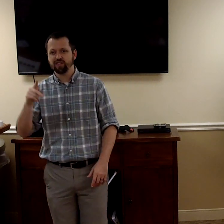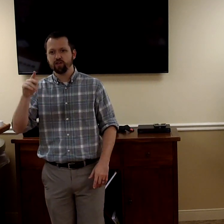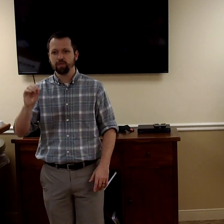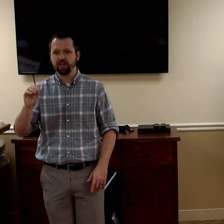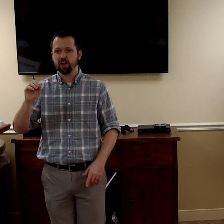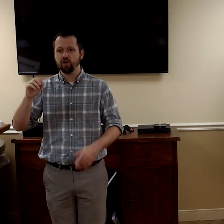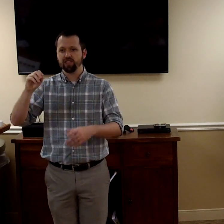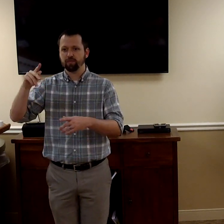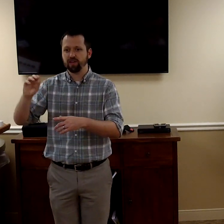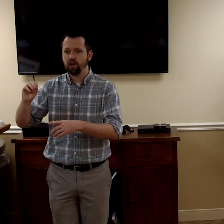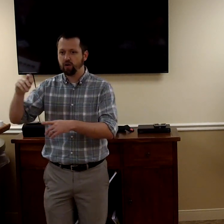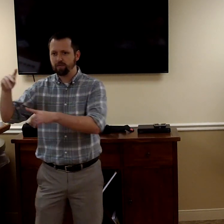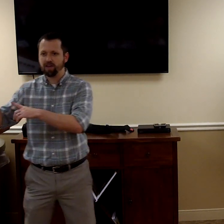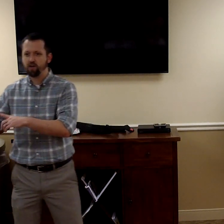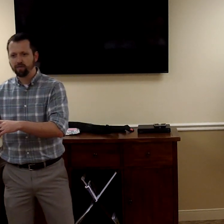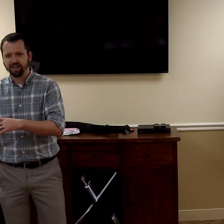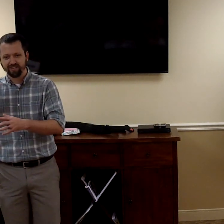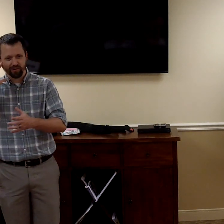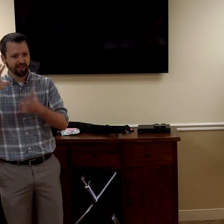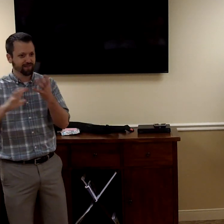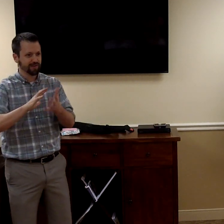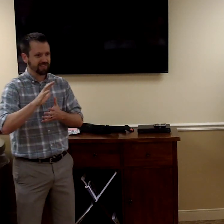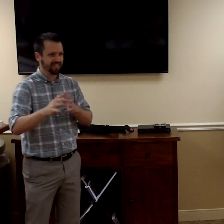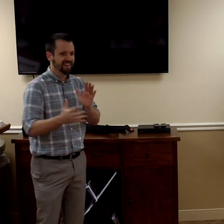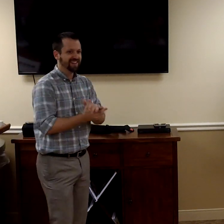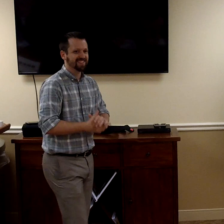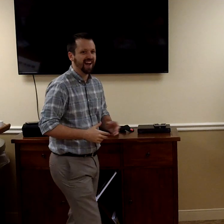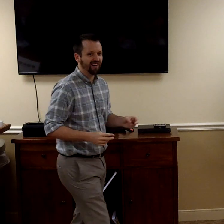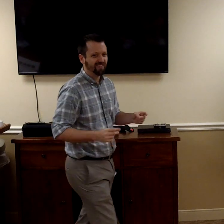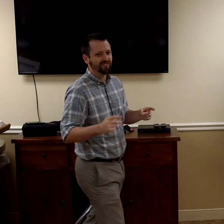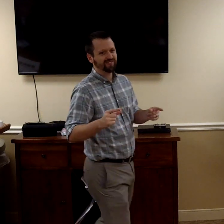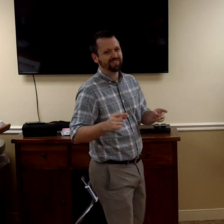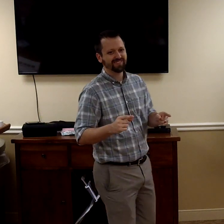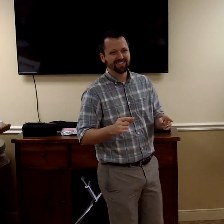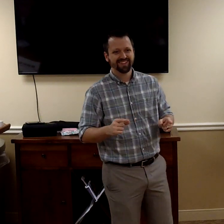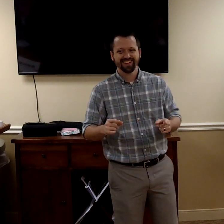your PO at the PO and PO. I mean, it gets really confusing. So,